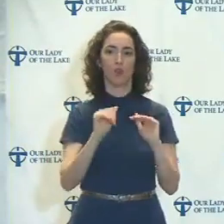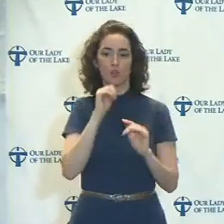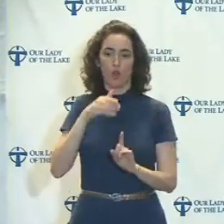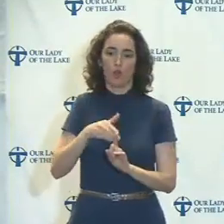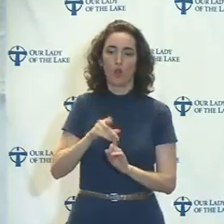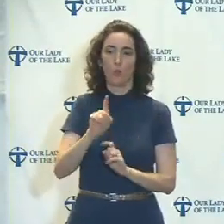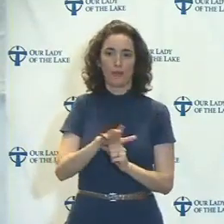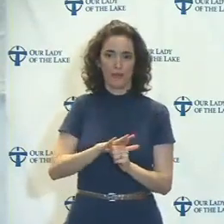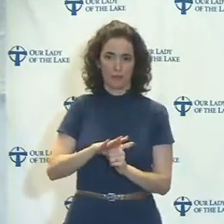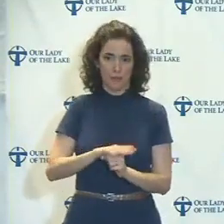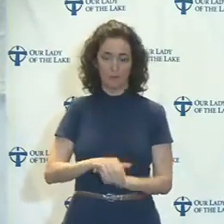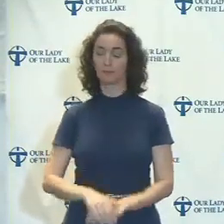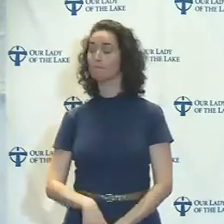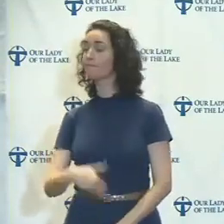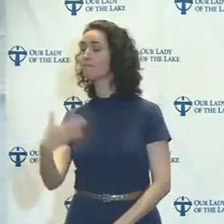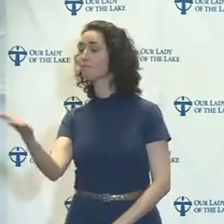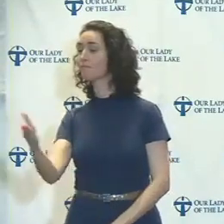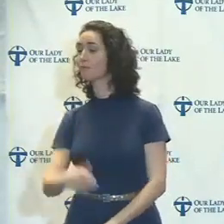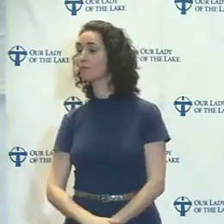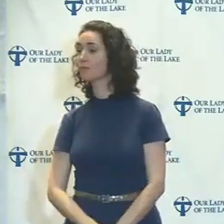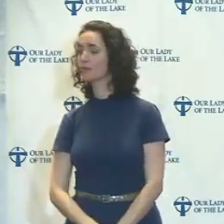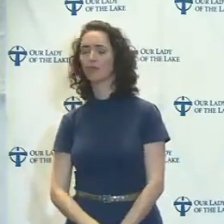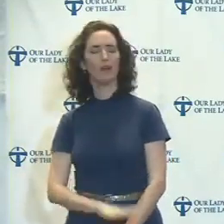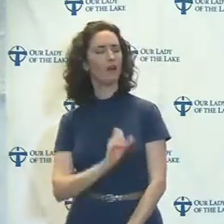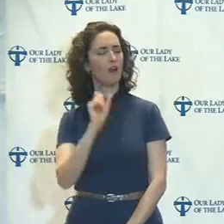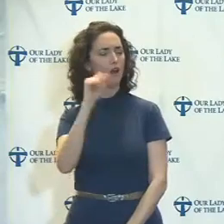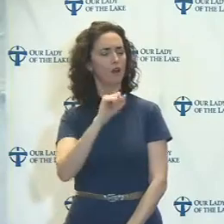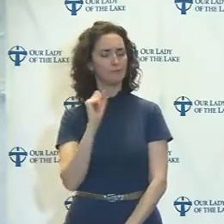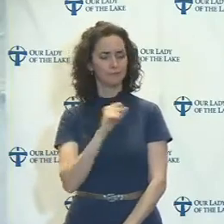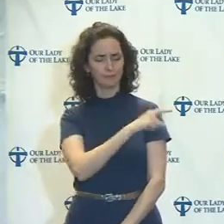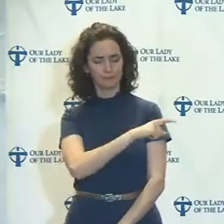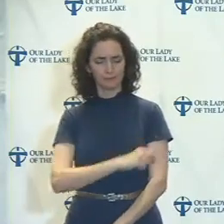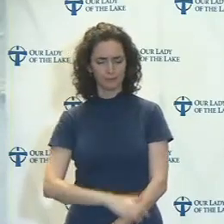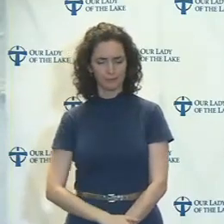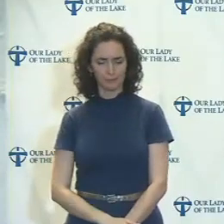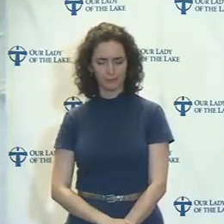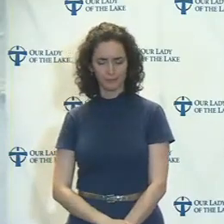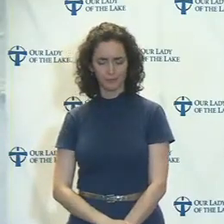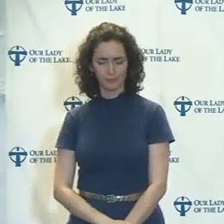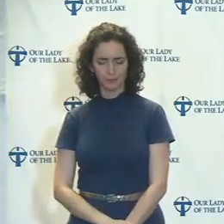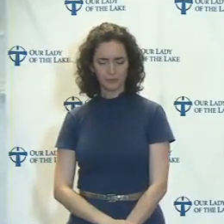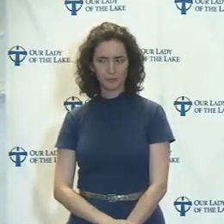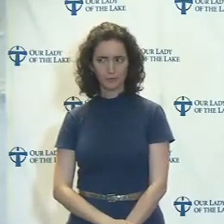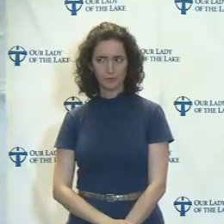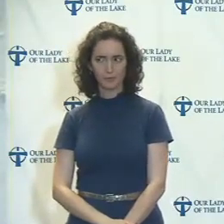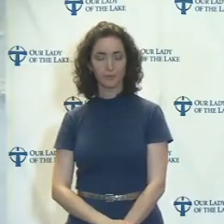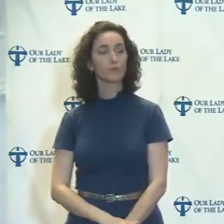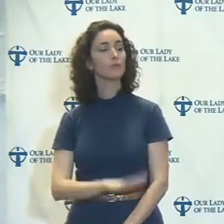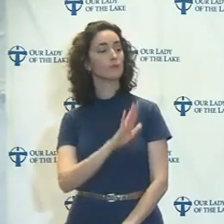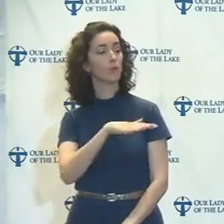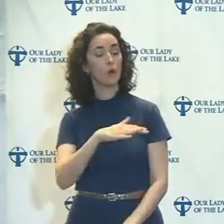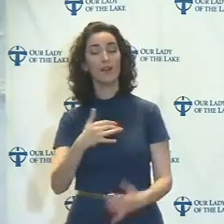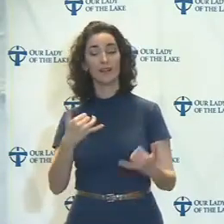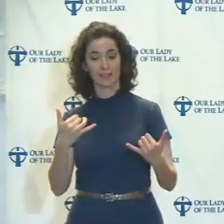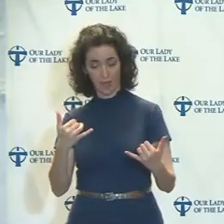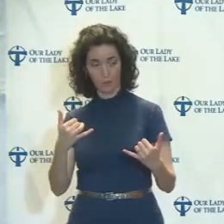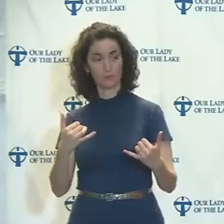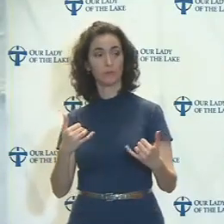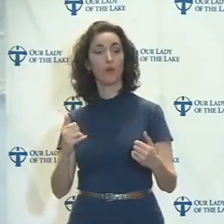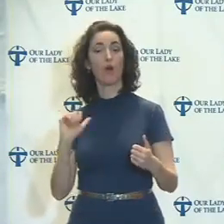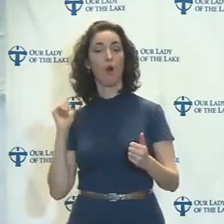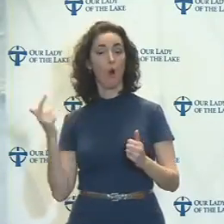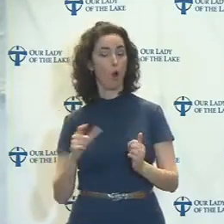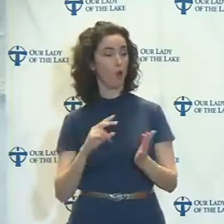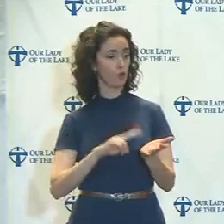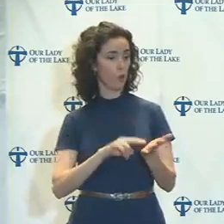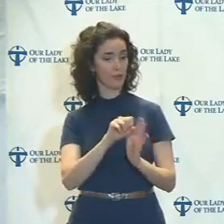Yes, ma'am. Governor, do y'all have, now that y'all have gone through as a state that all of the nursing homes, at least one passed, I think